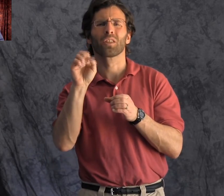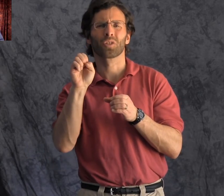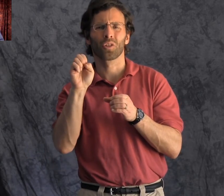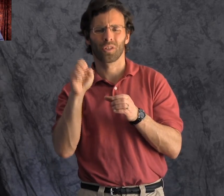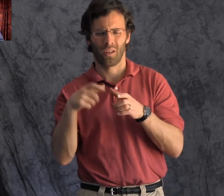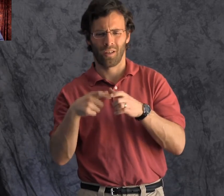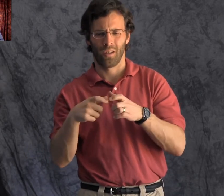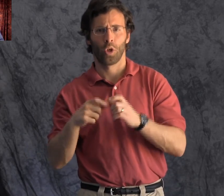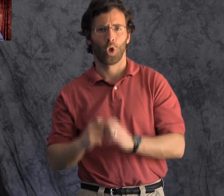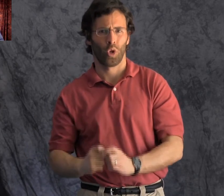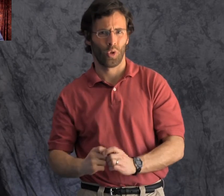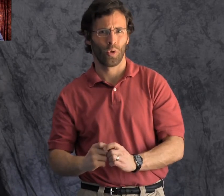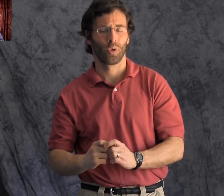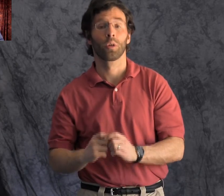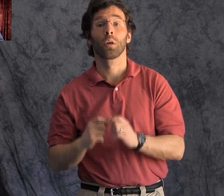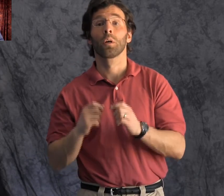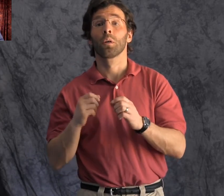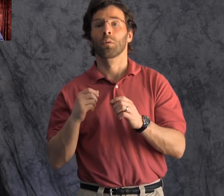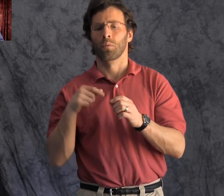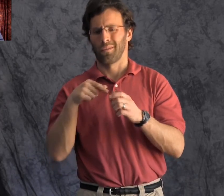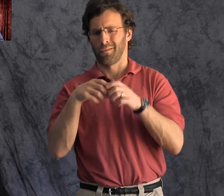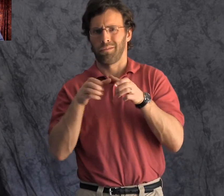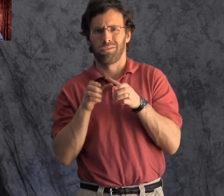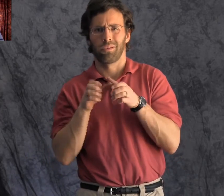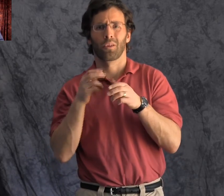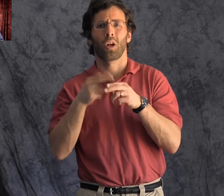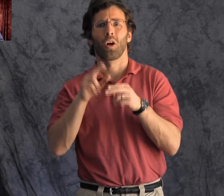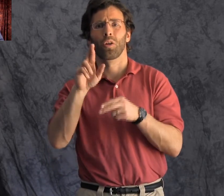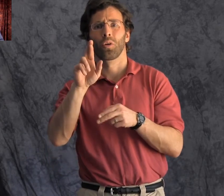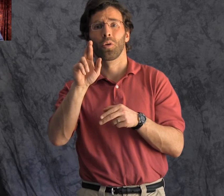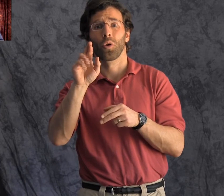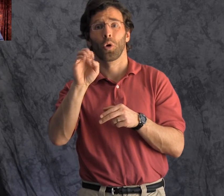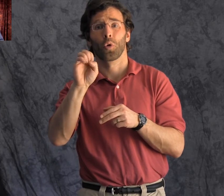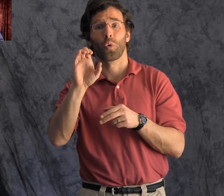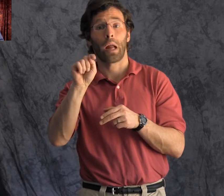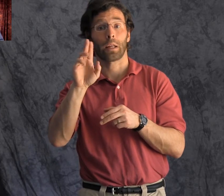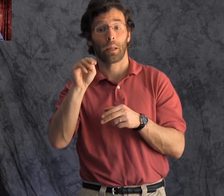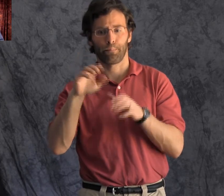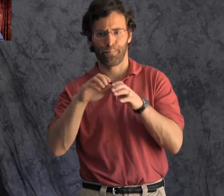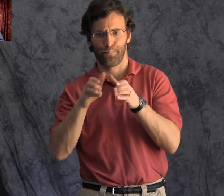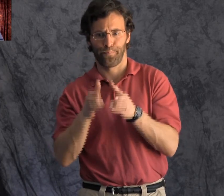rectum and then through a couple of rings of smooth muscle and skeletal muscle known as the anus.